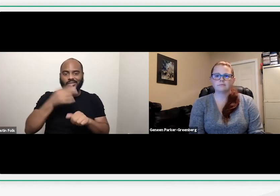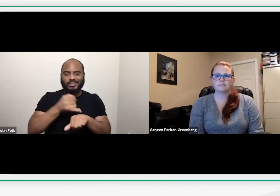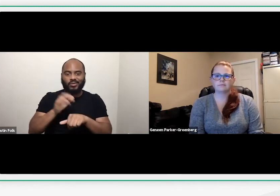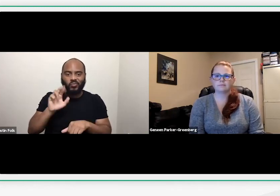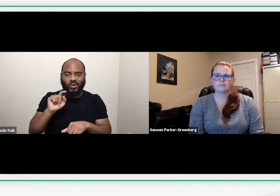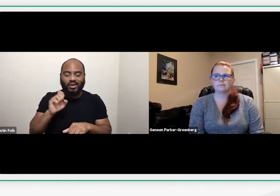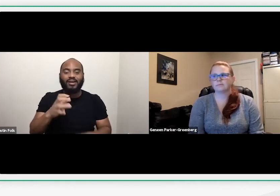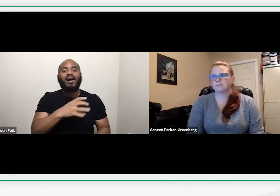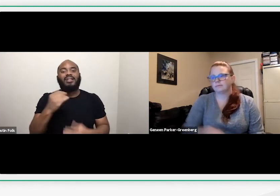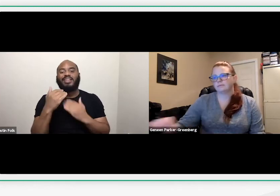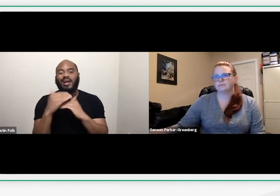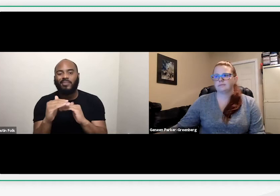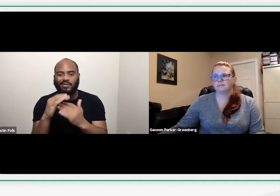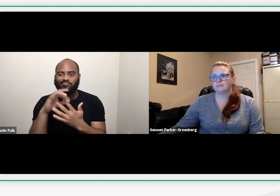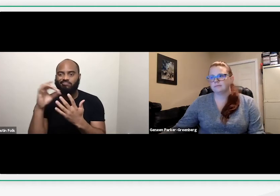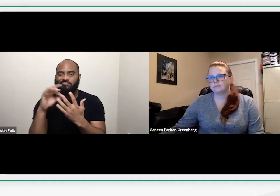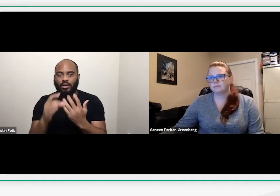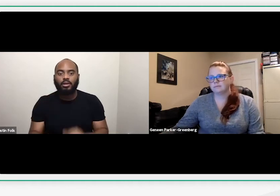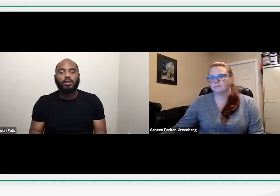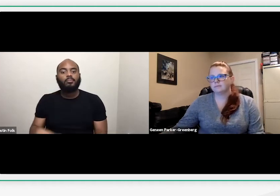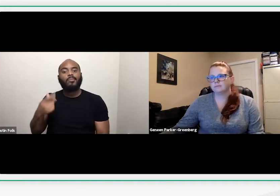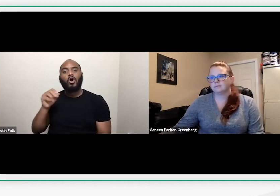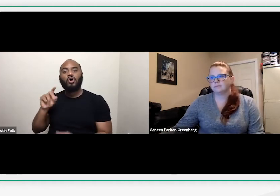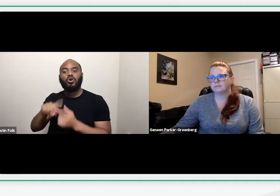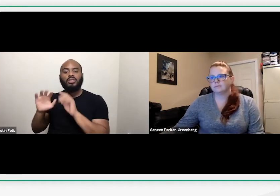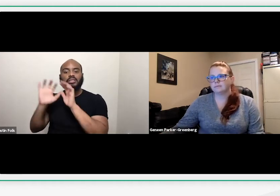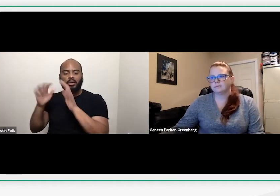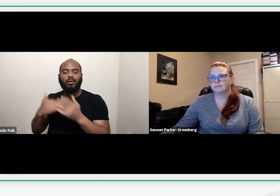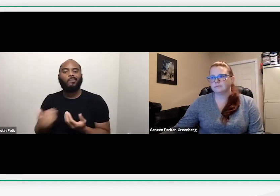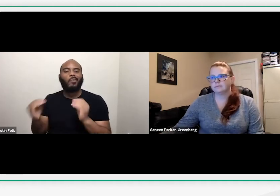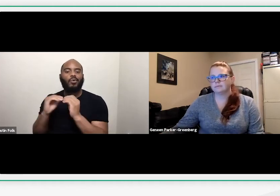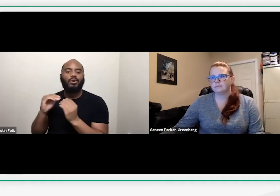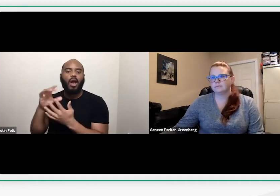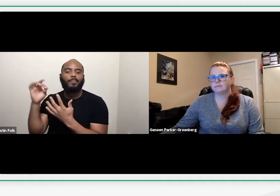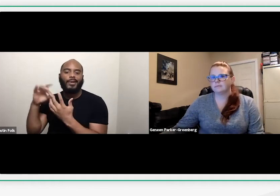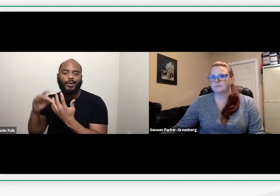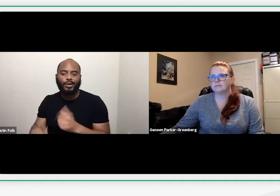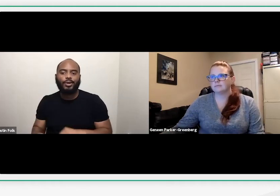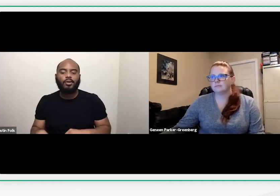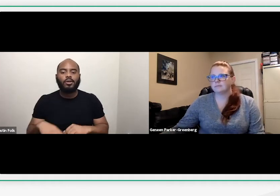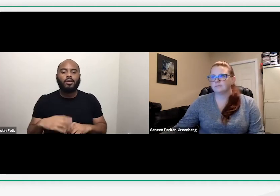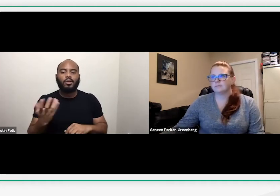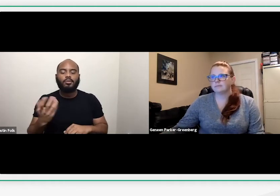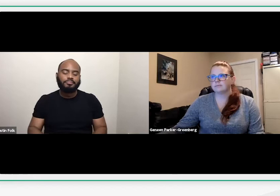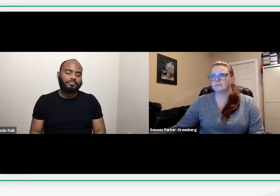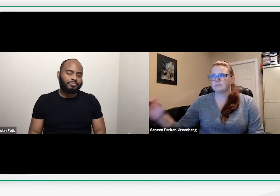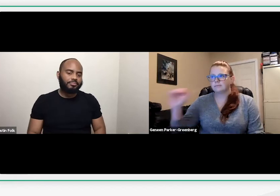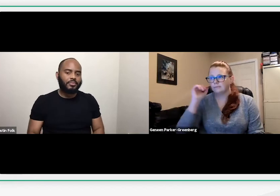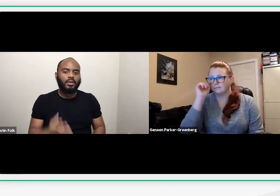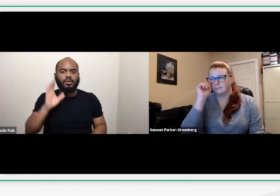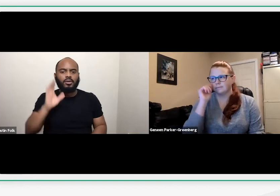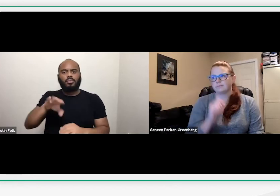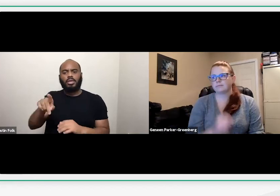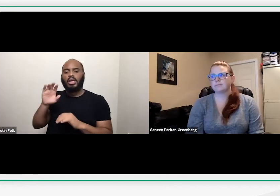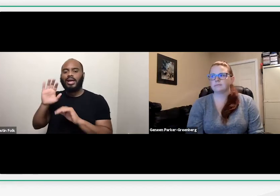great score, it has a negative impact and gives you the problem of having limited options and high interest rates. Now, with the